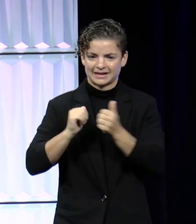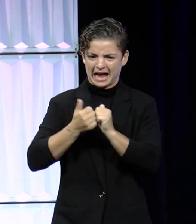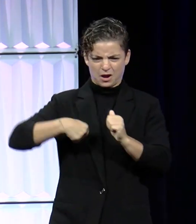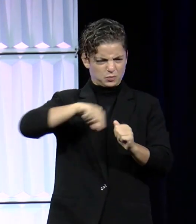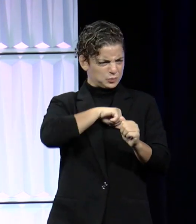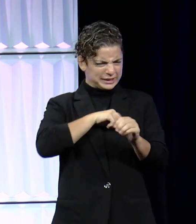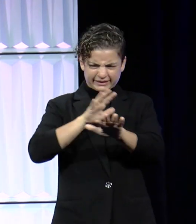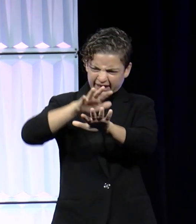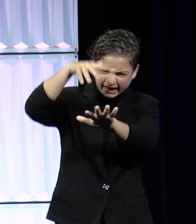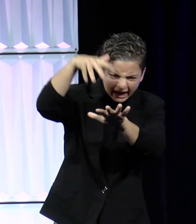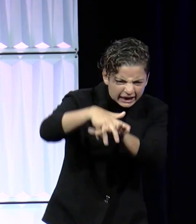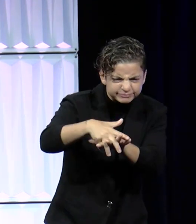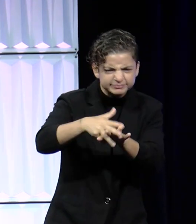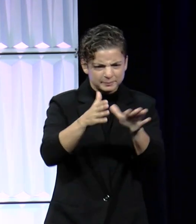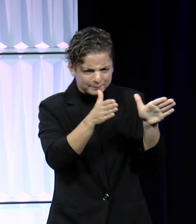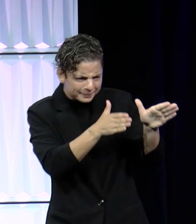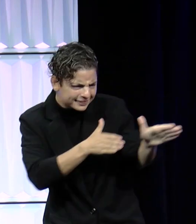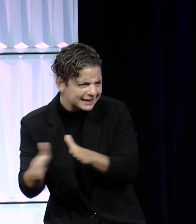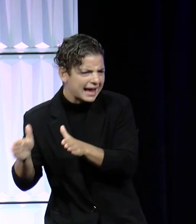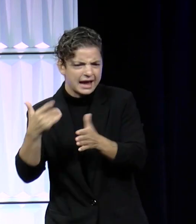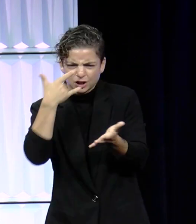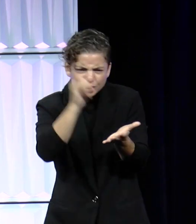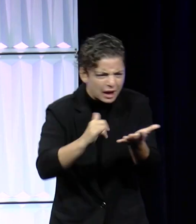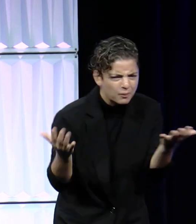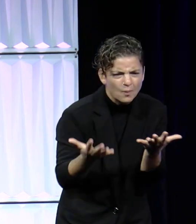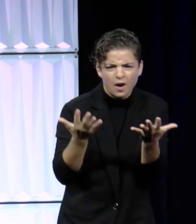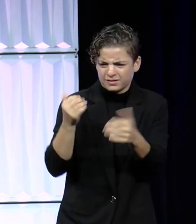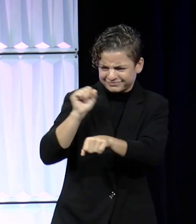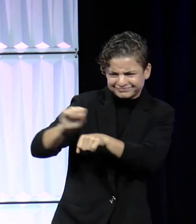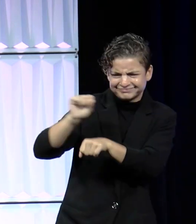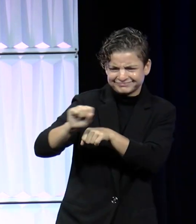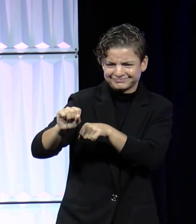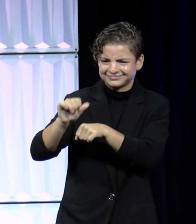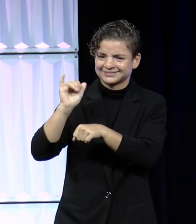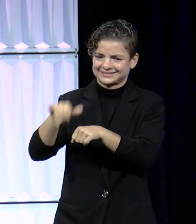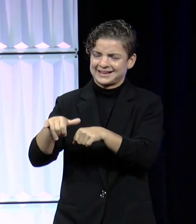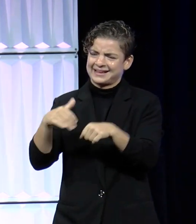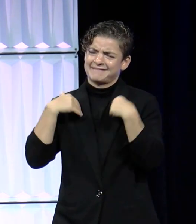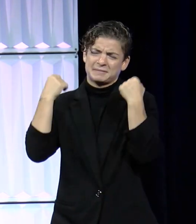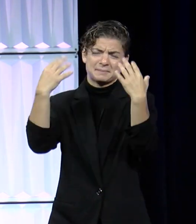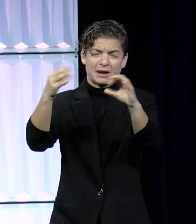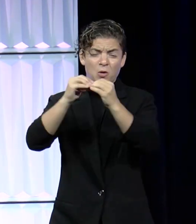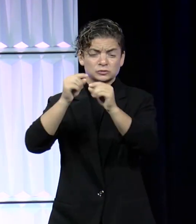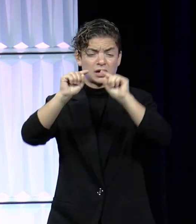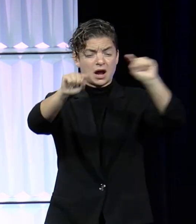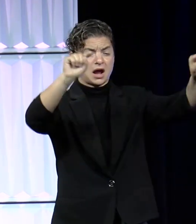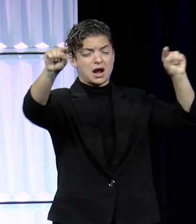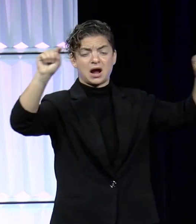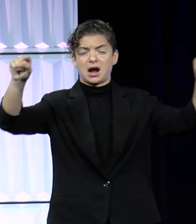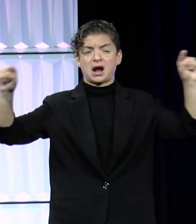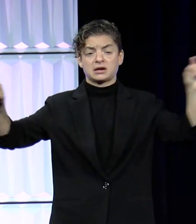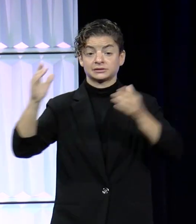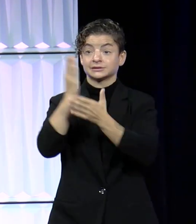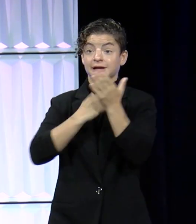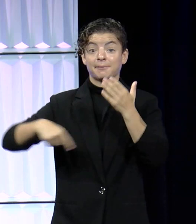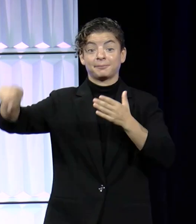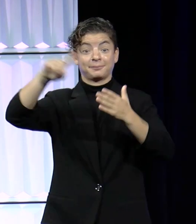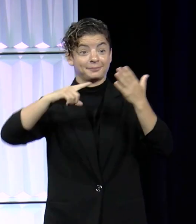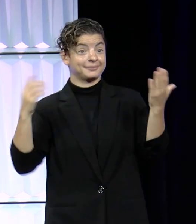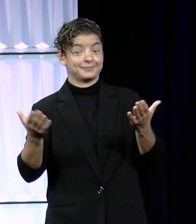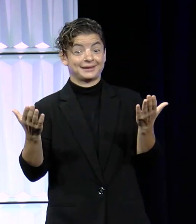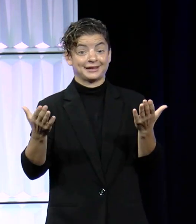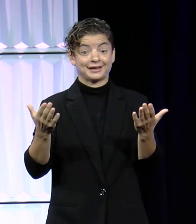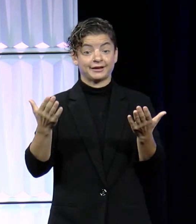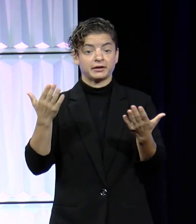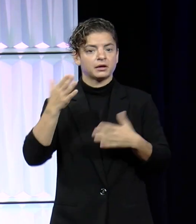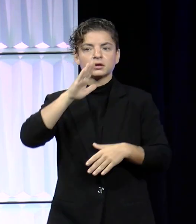partnering in the work that we're doing? There's a lot of organizations out there, some of you who are here in the audience, who have never been asked to be